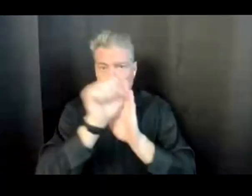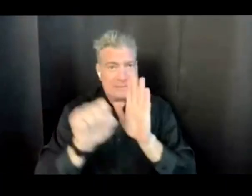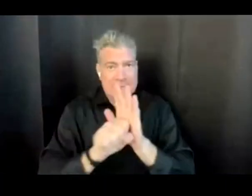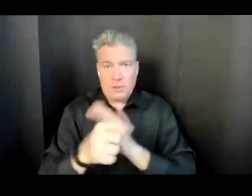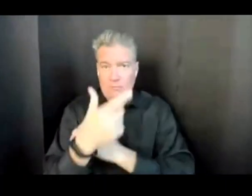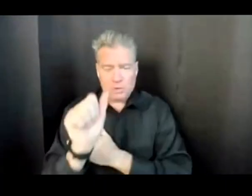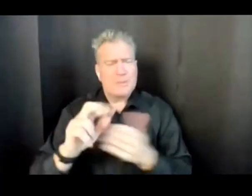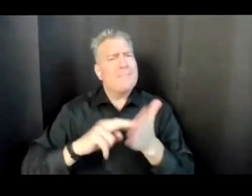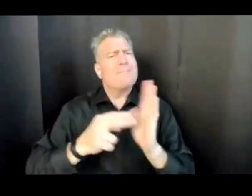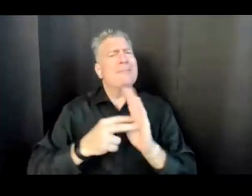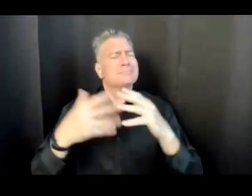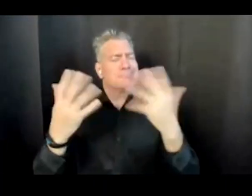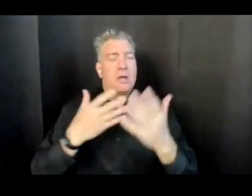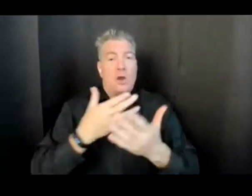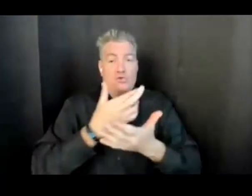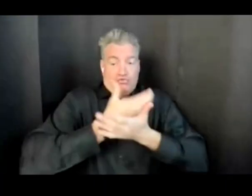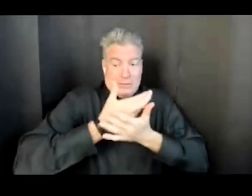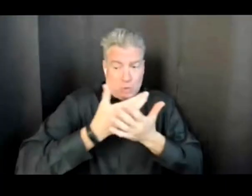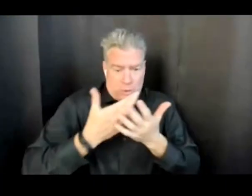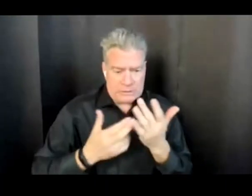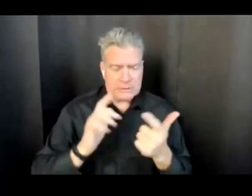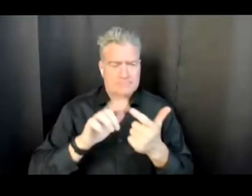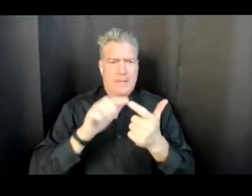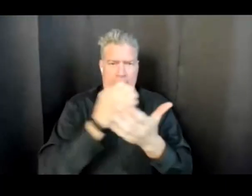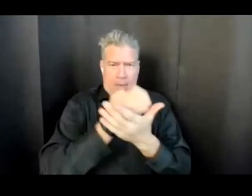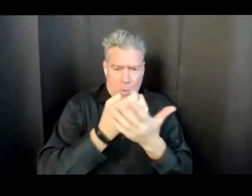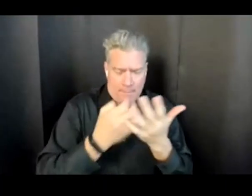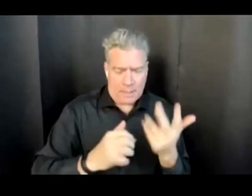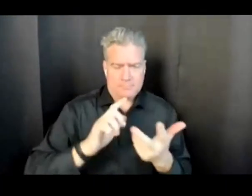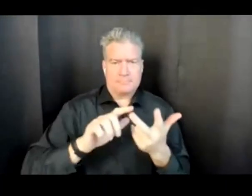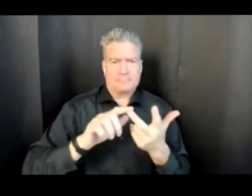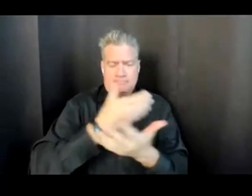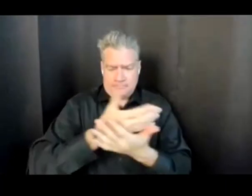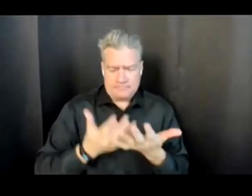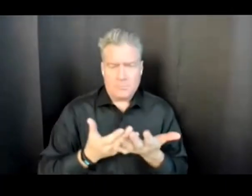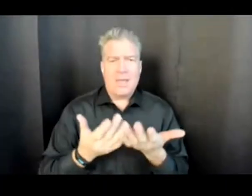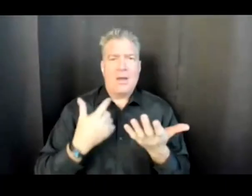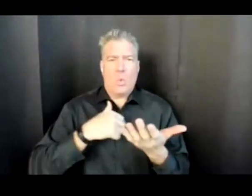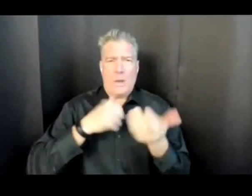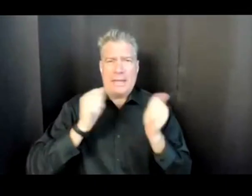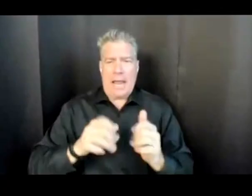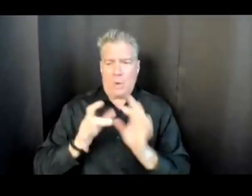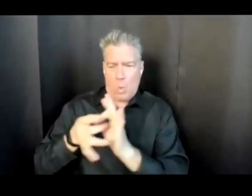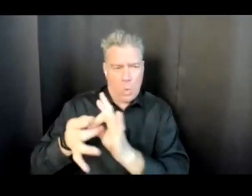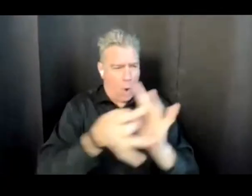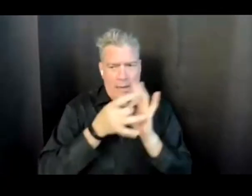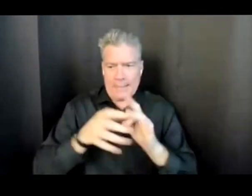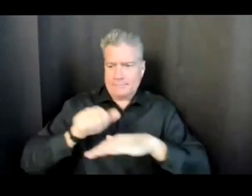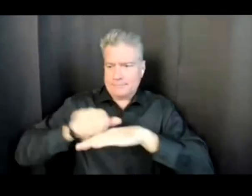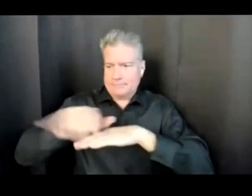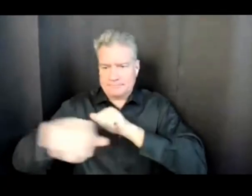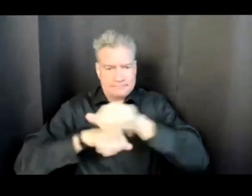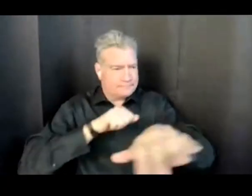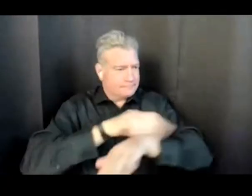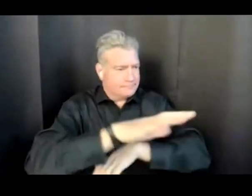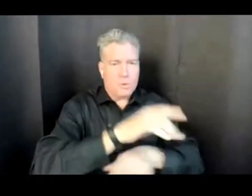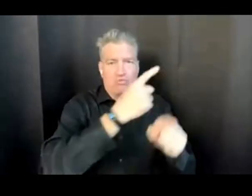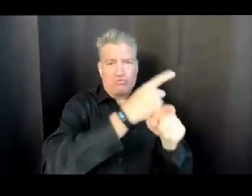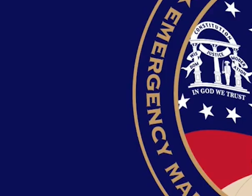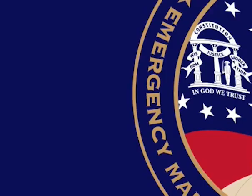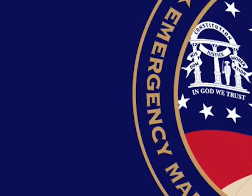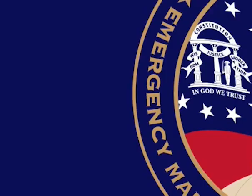resources available for local governments and allows more efficient deployment. A federal emergency declaration was also